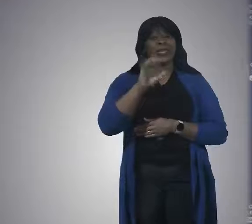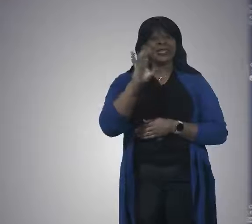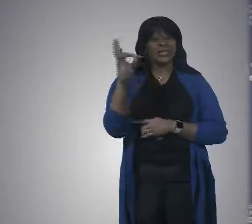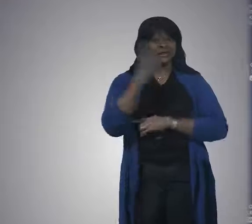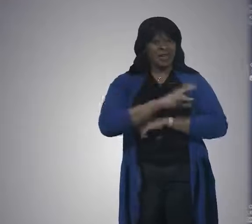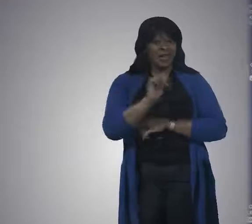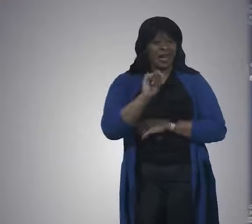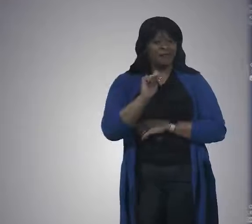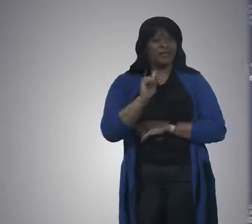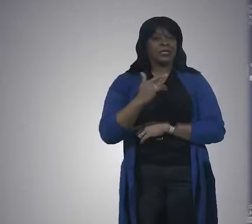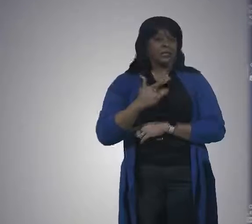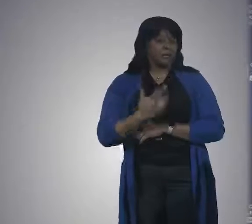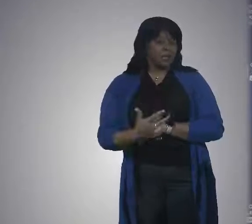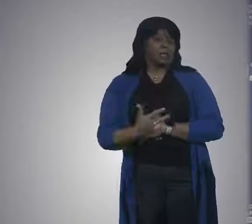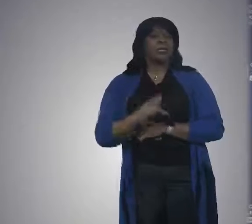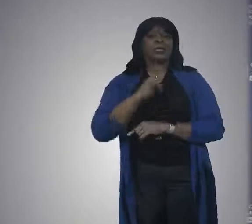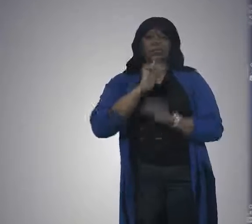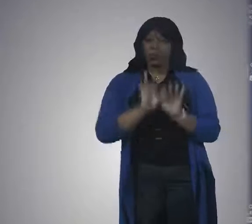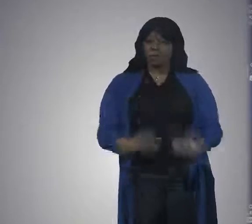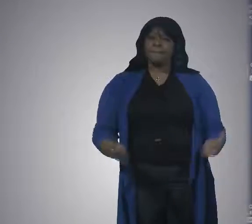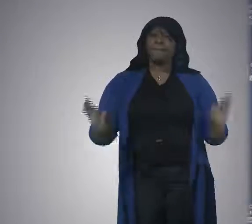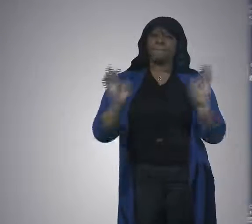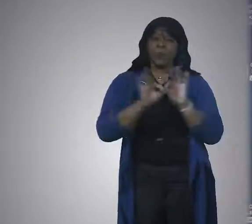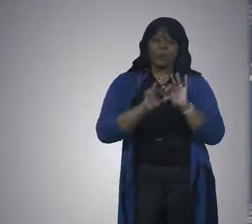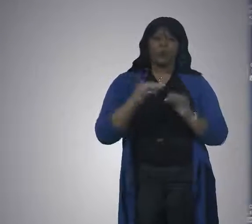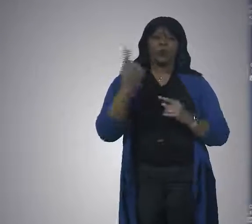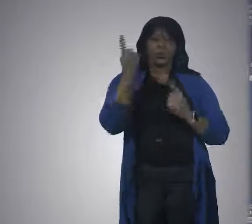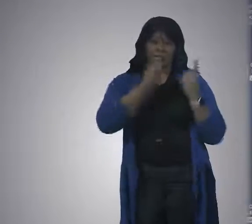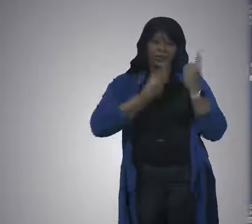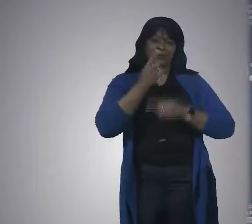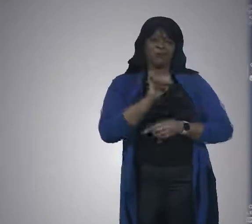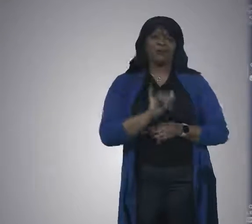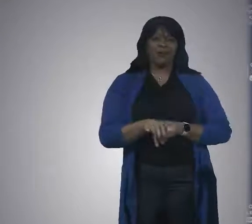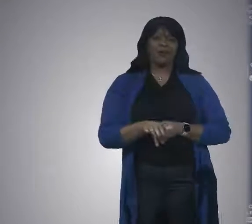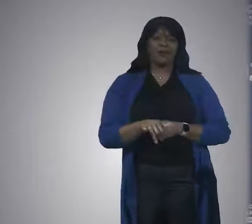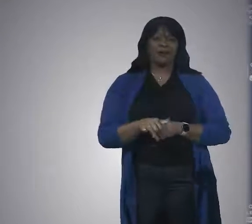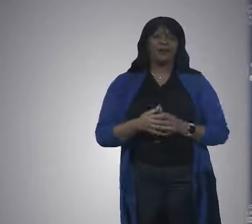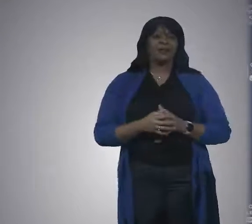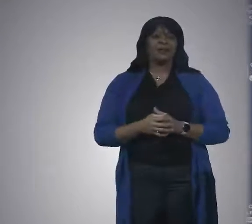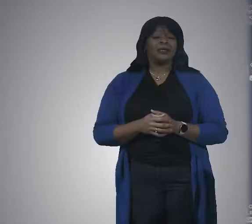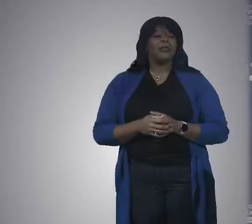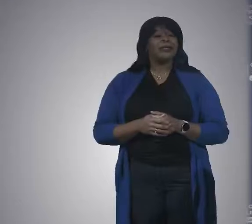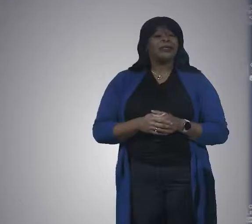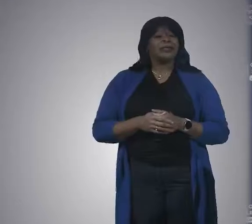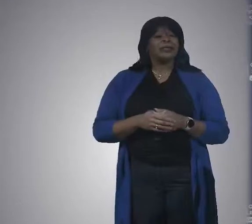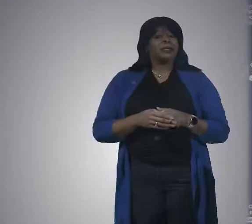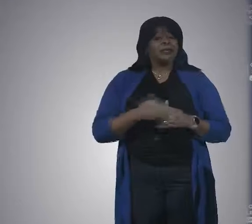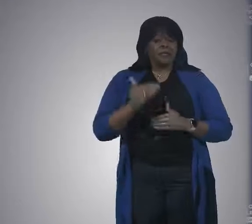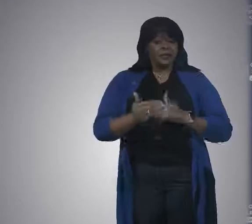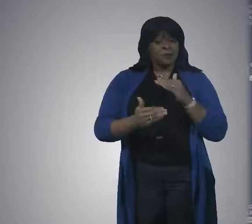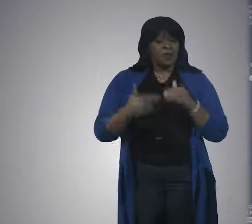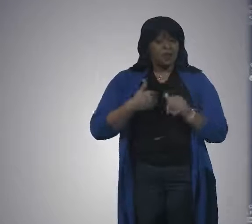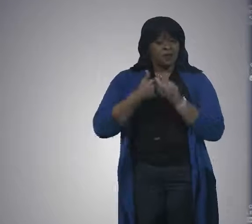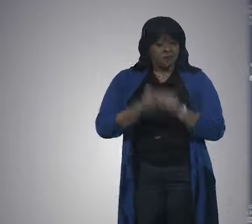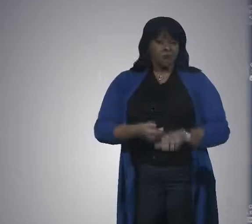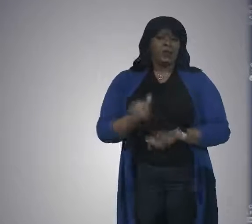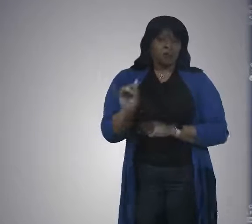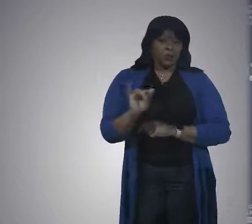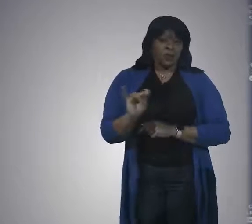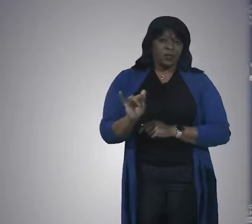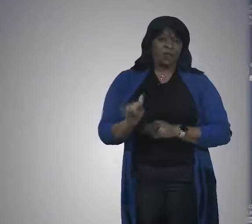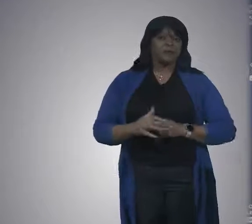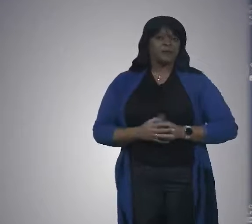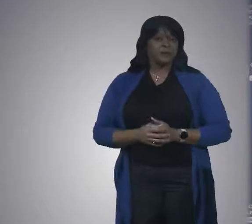would be important. measures that we will follow as well.